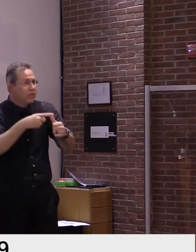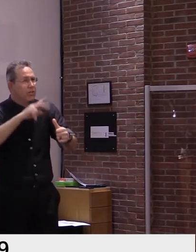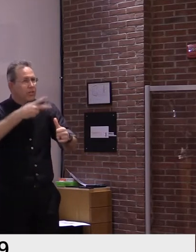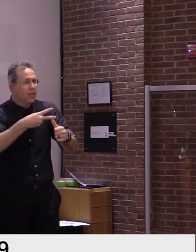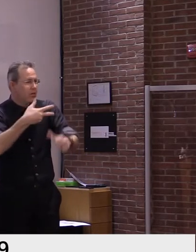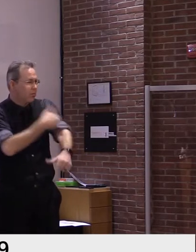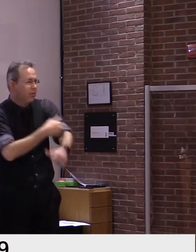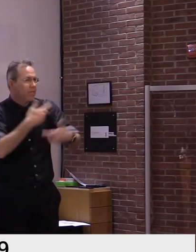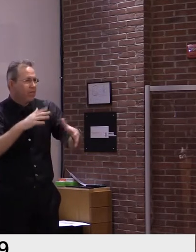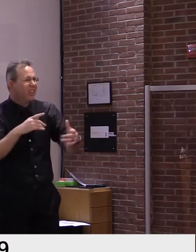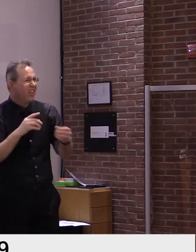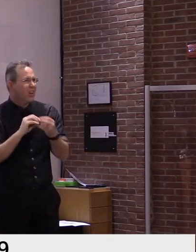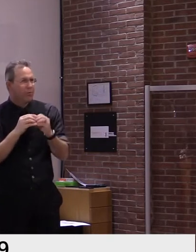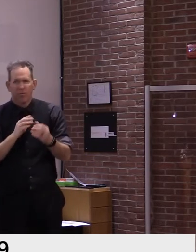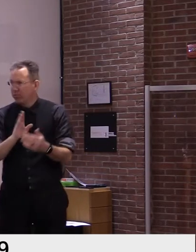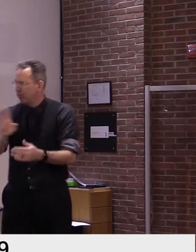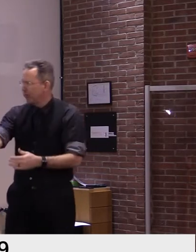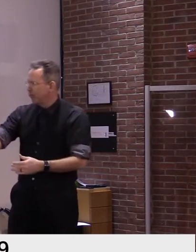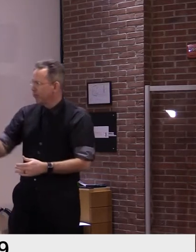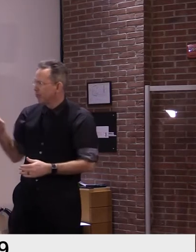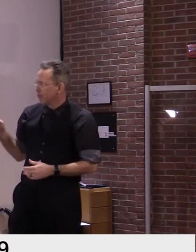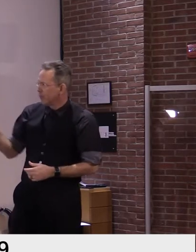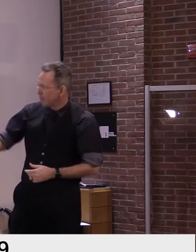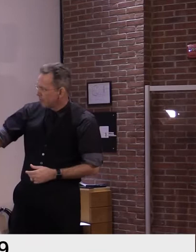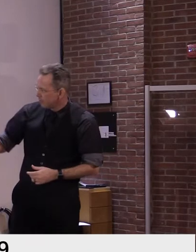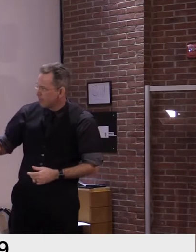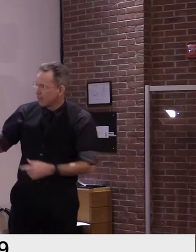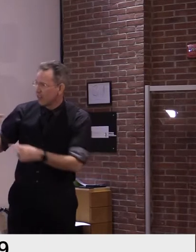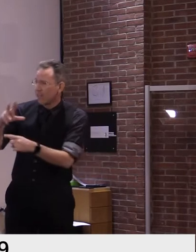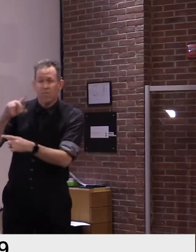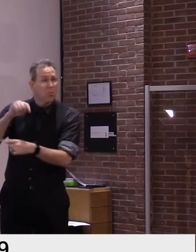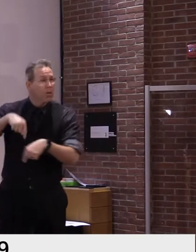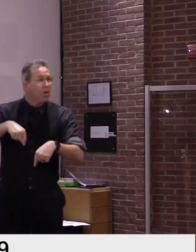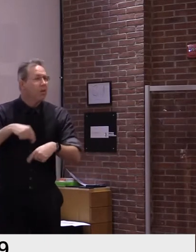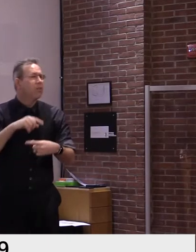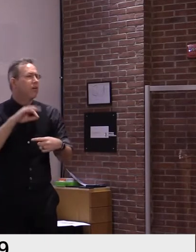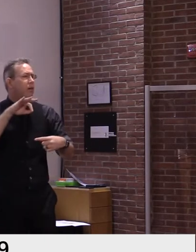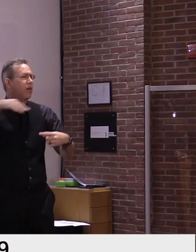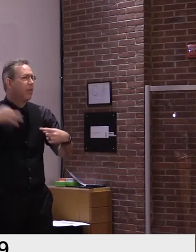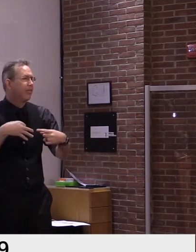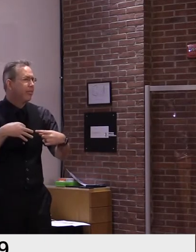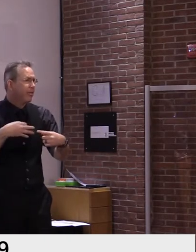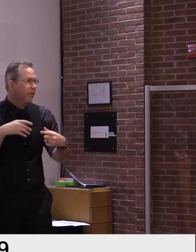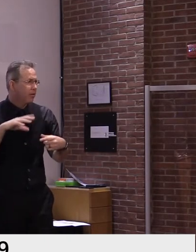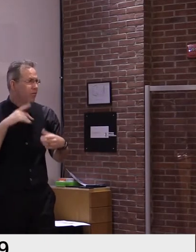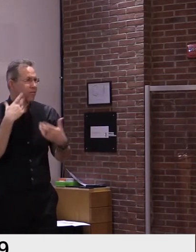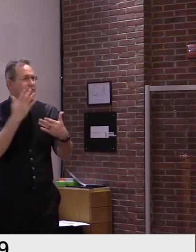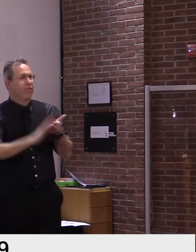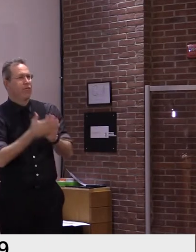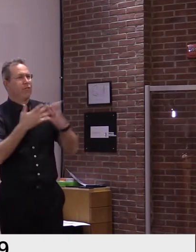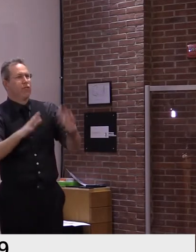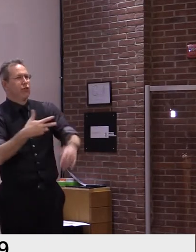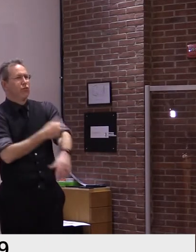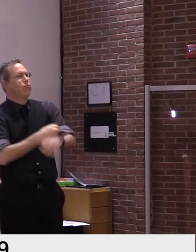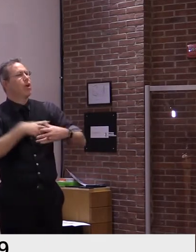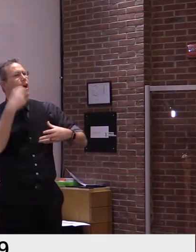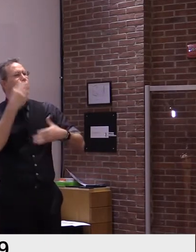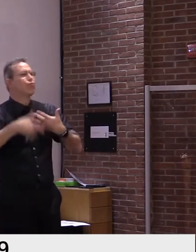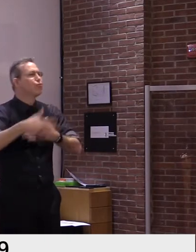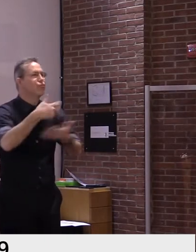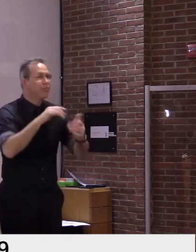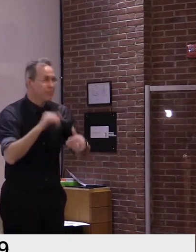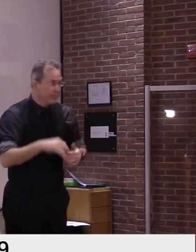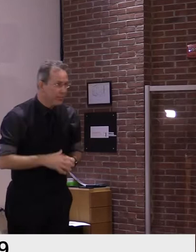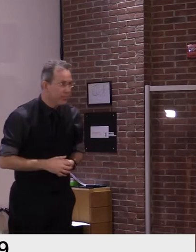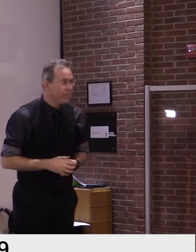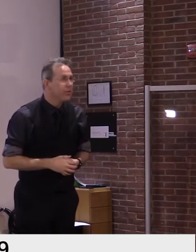more than 9% of Vermonters now fully vaccinated. And with that, I think we'll open it up to questions, and